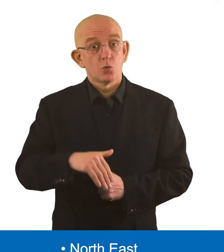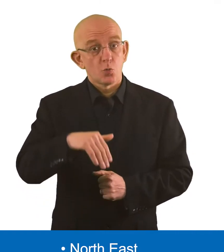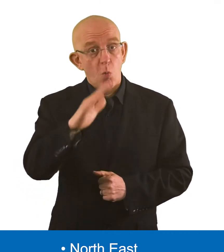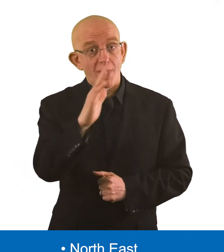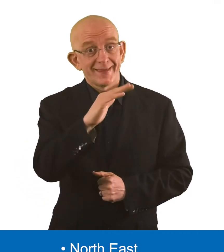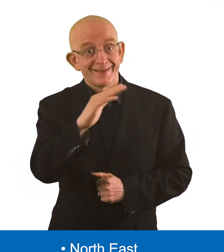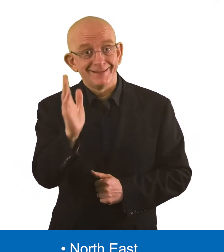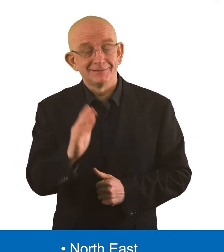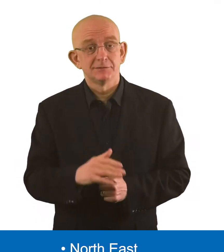Northeast,